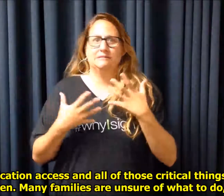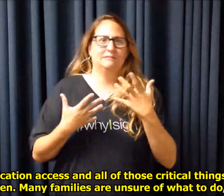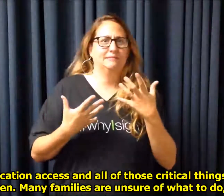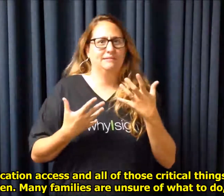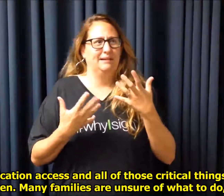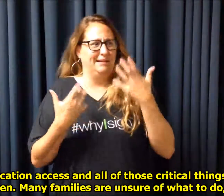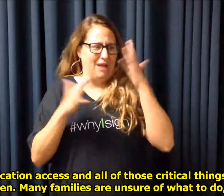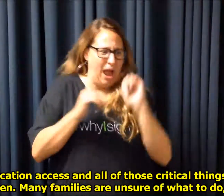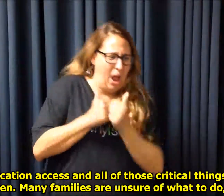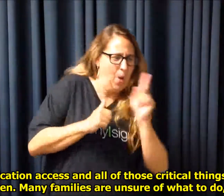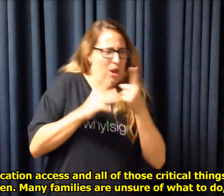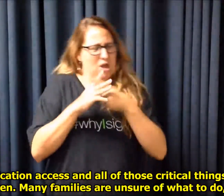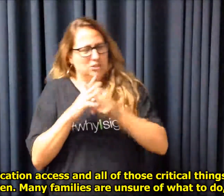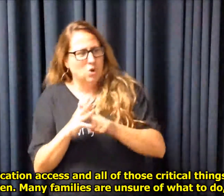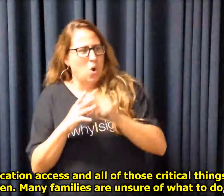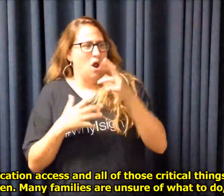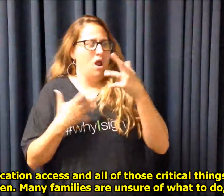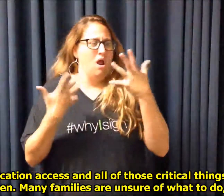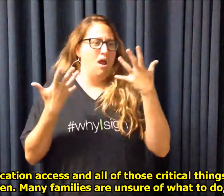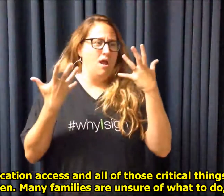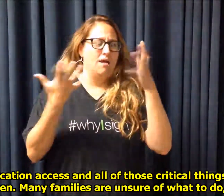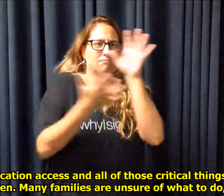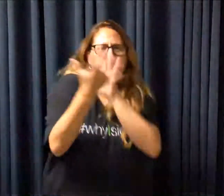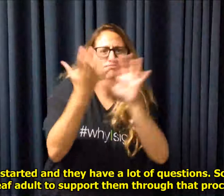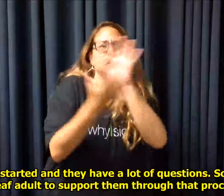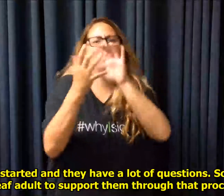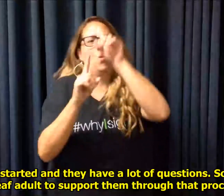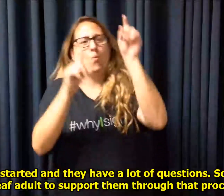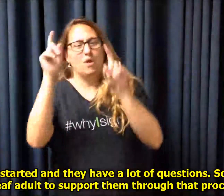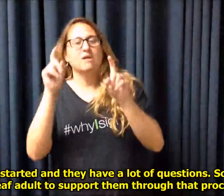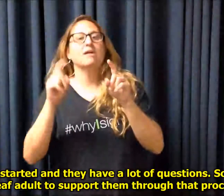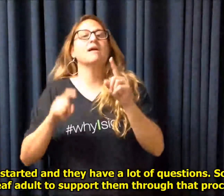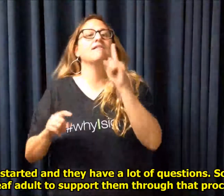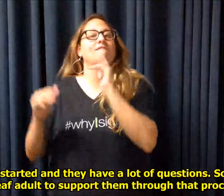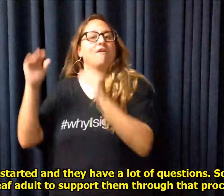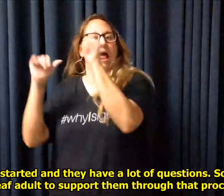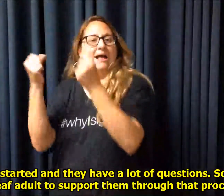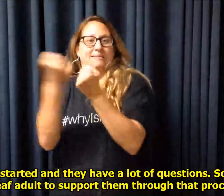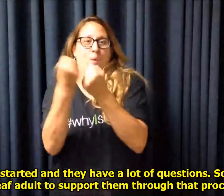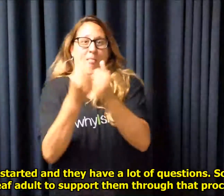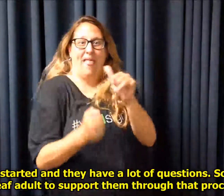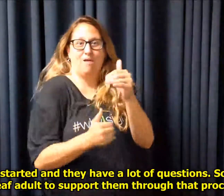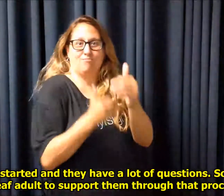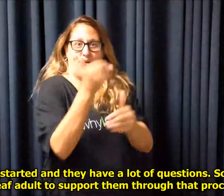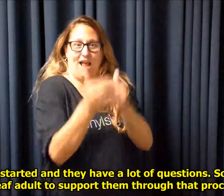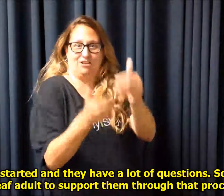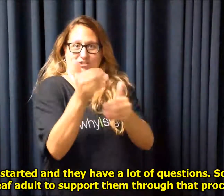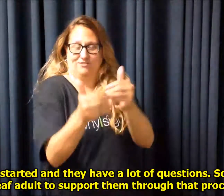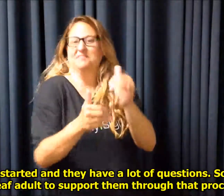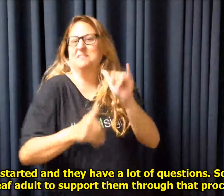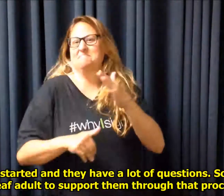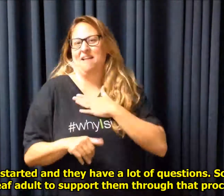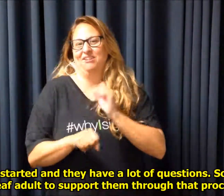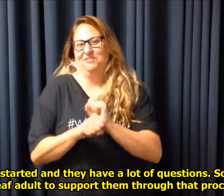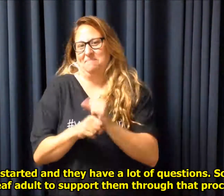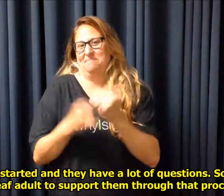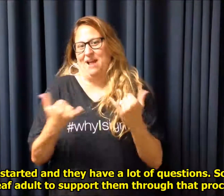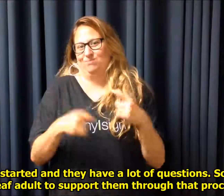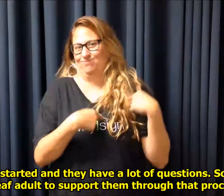Many families are unsure of what to do, how to get started, and they have a lot of questions. So they have a deaf adult to support them through that